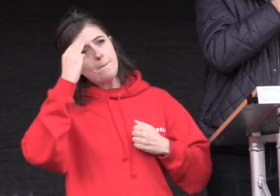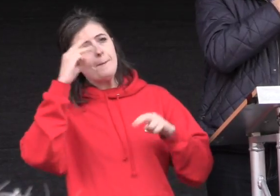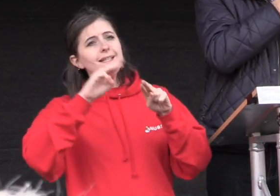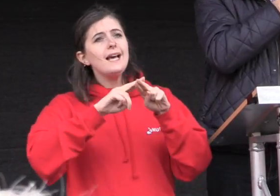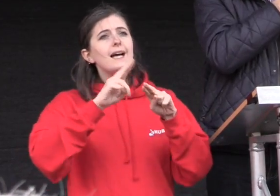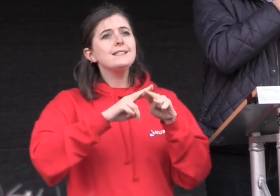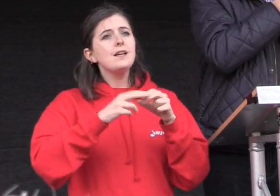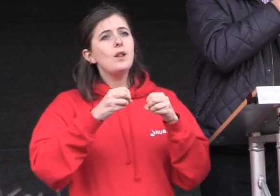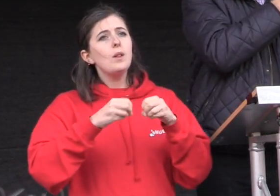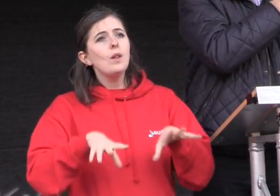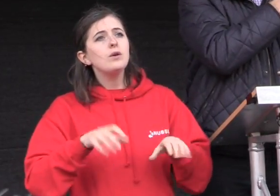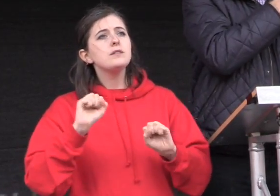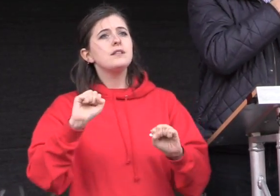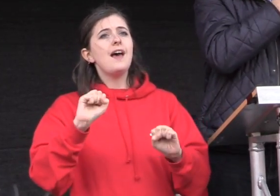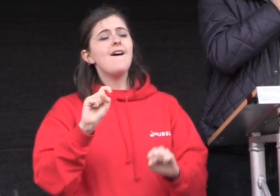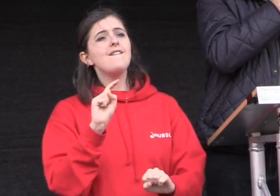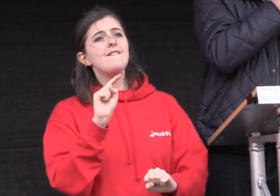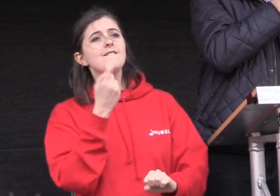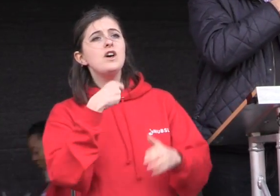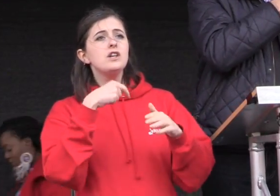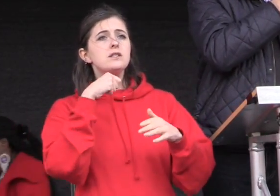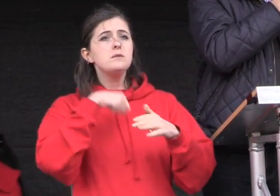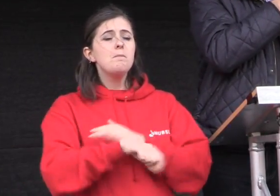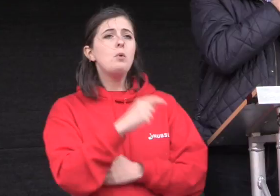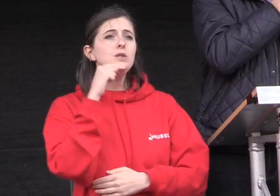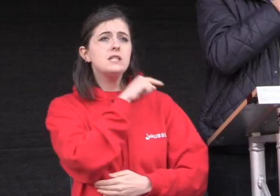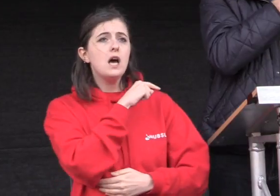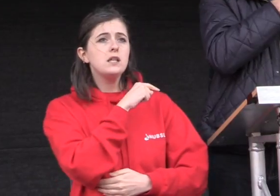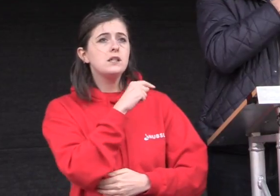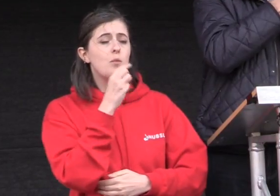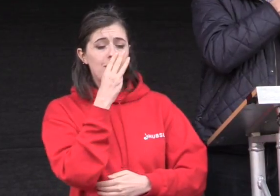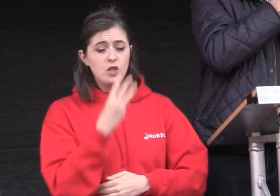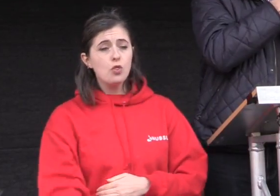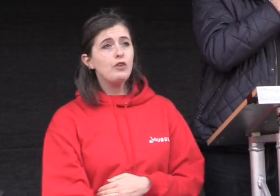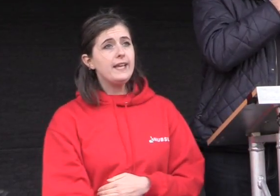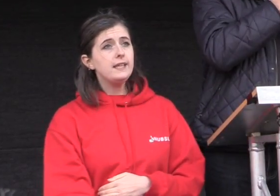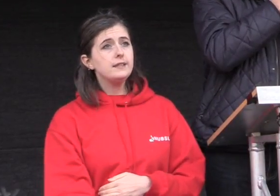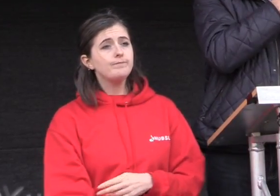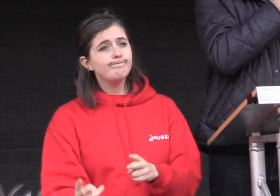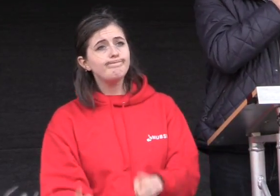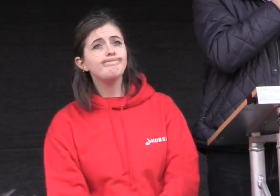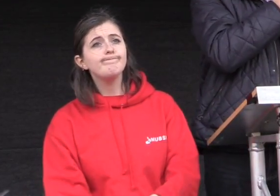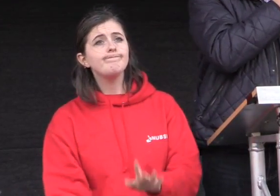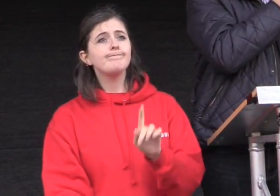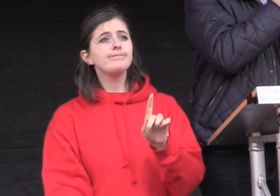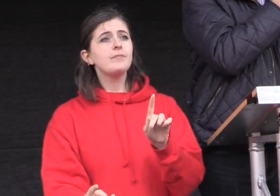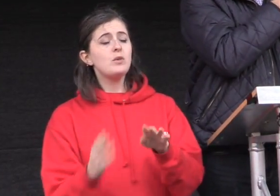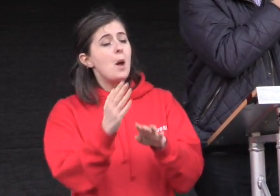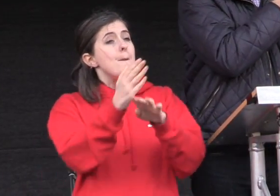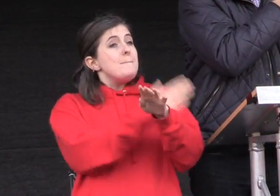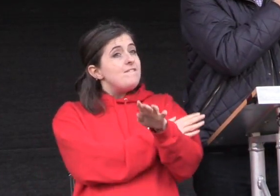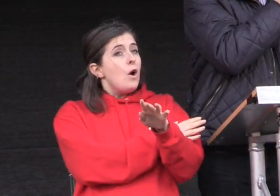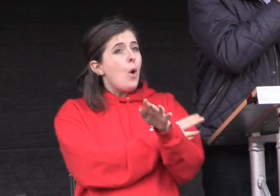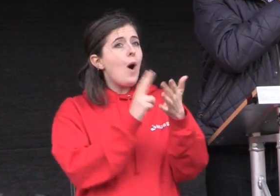dad lost their firstborn son when he was 3 years old. It was pre the National